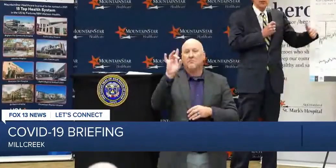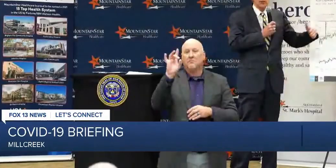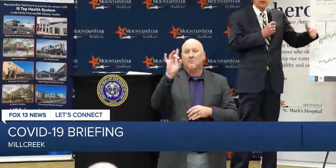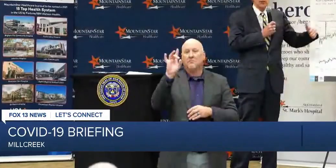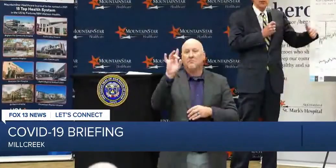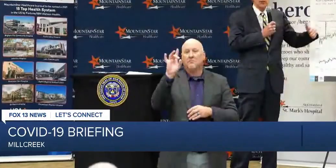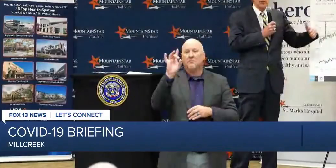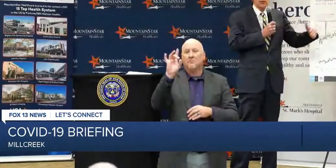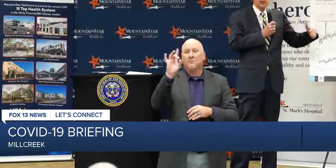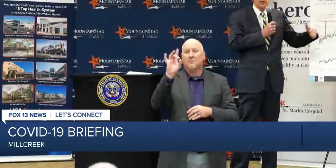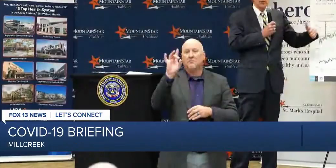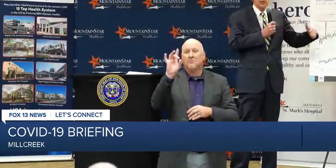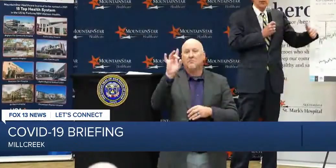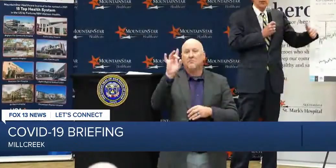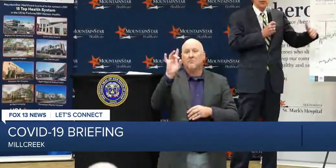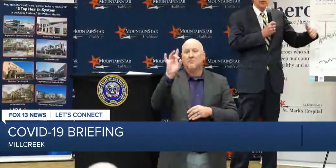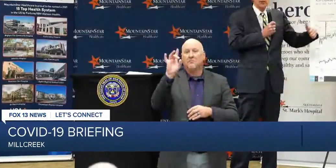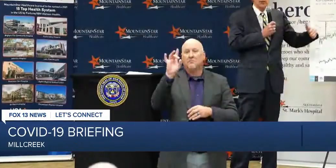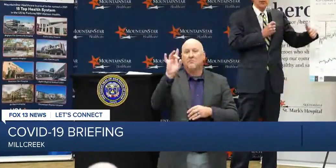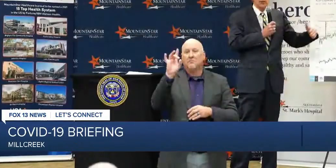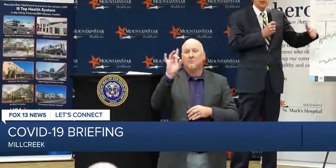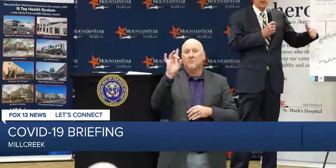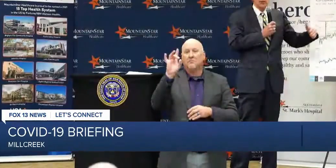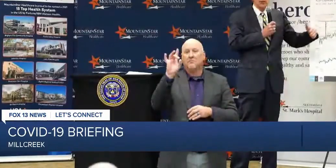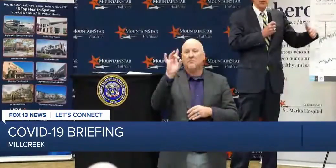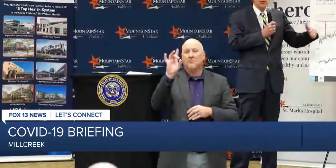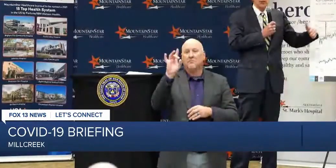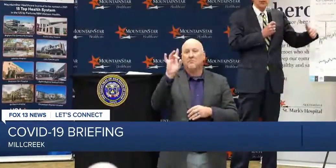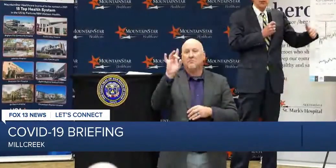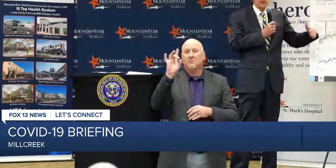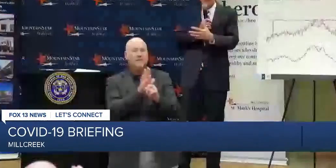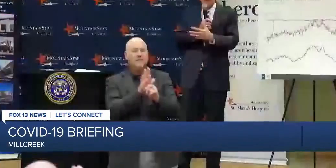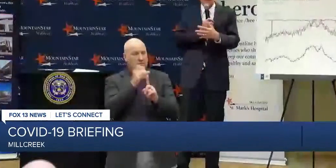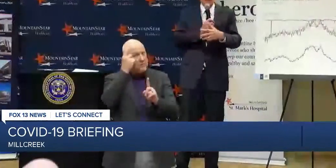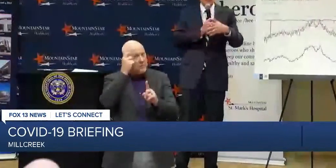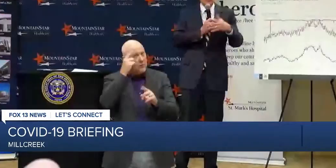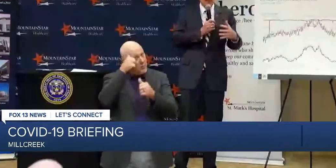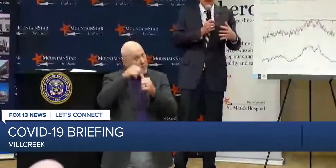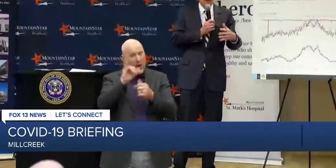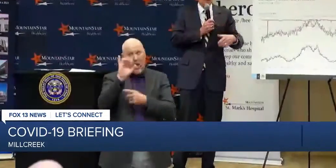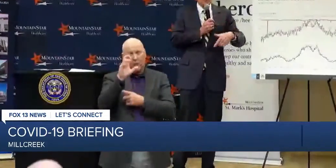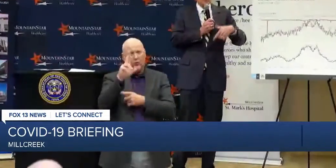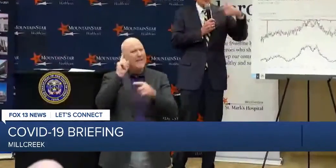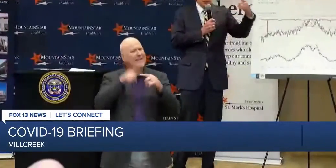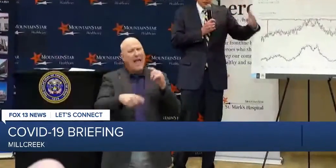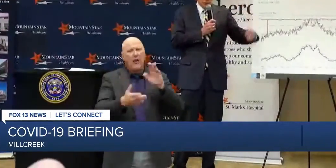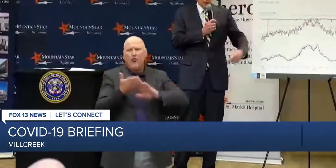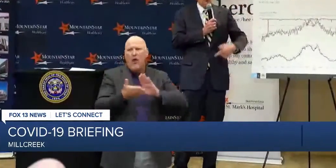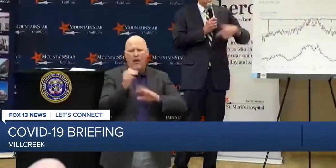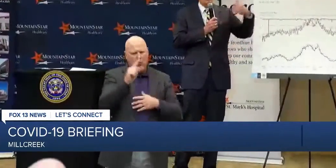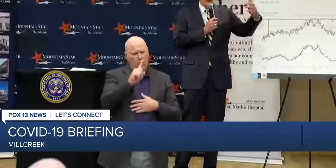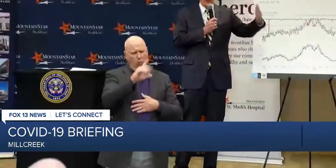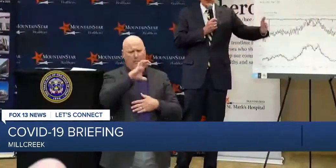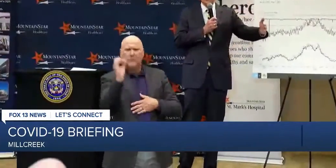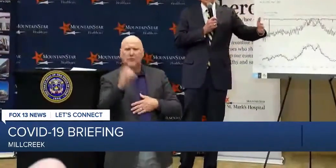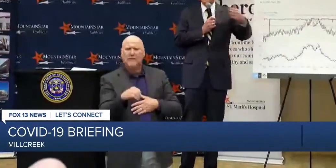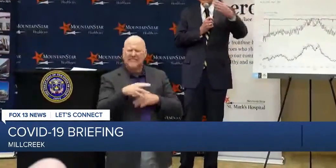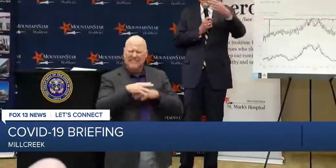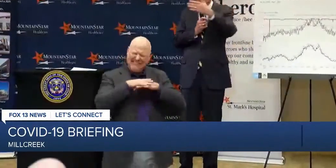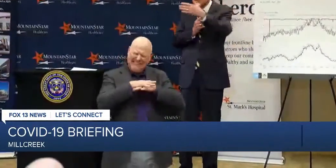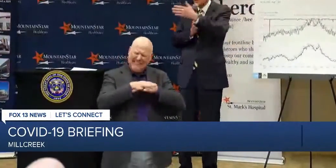traditionally is full at full capacity at 85% because of staffing, because of churn,